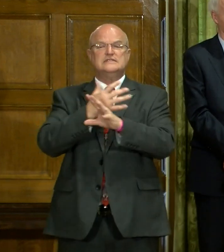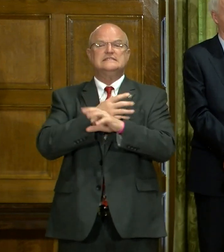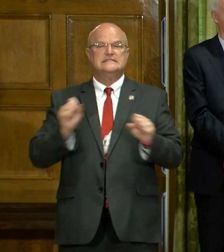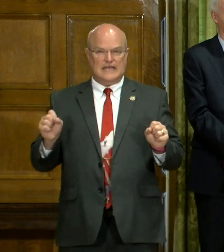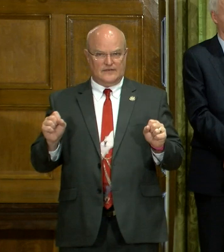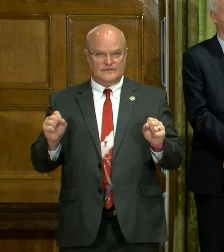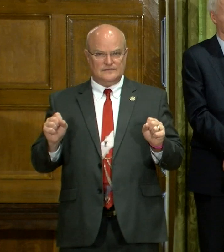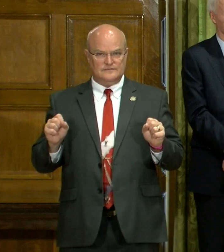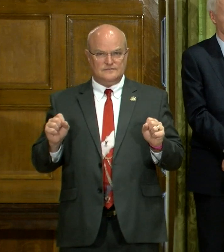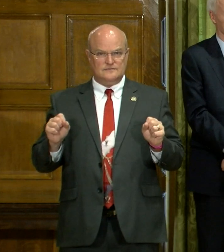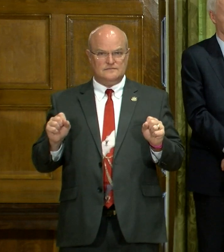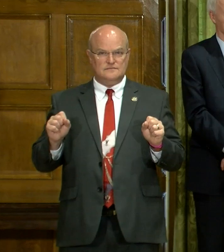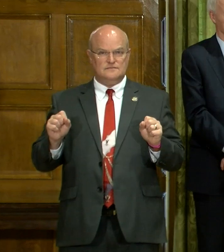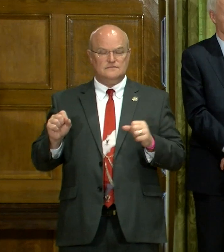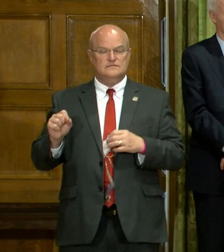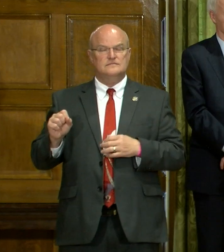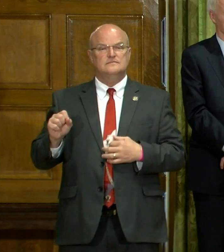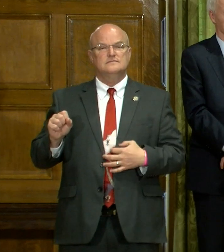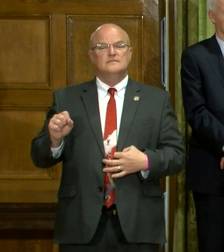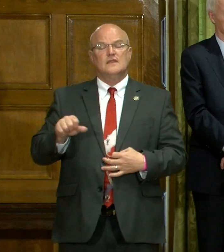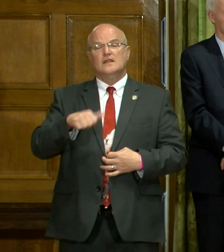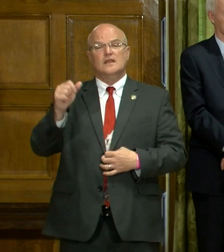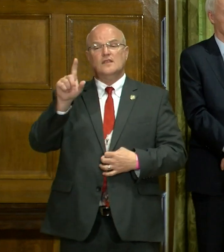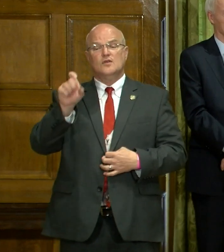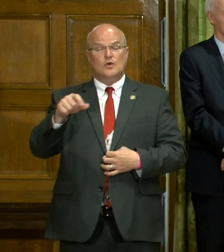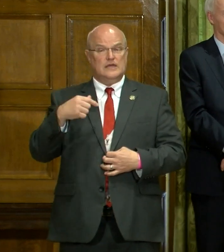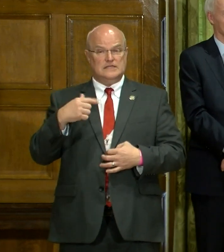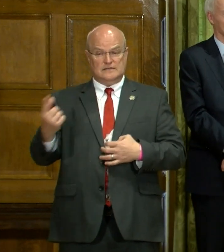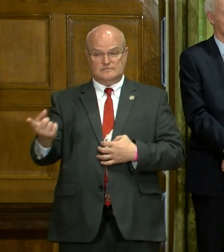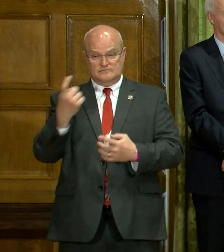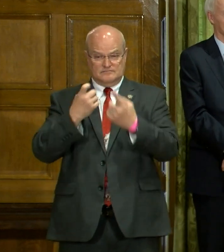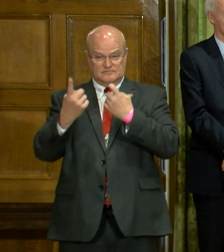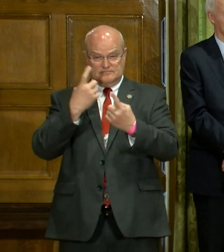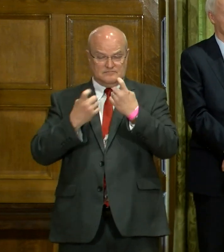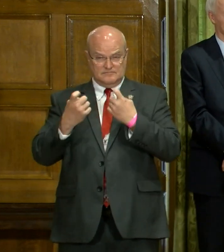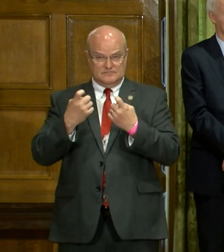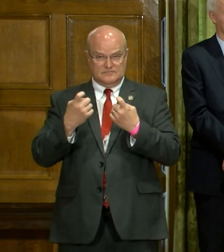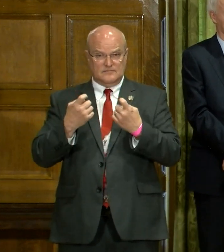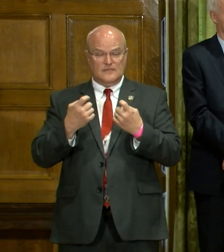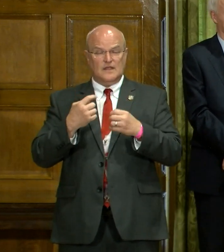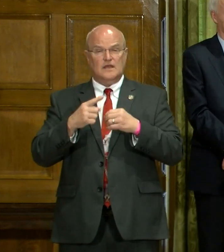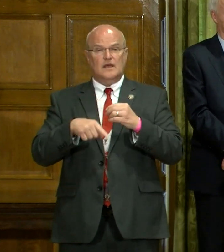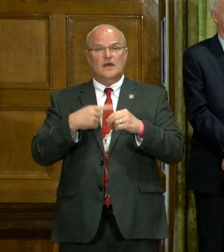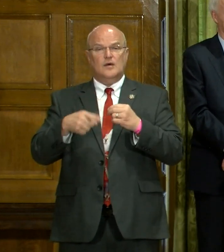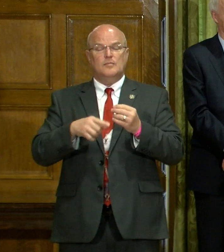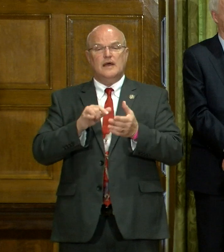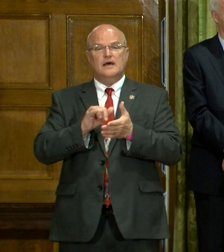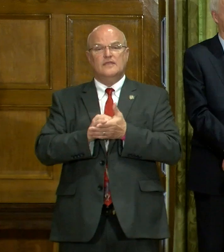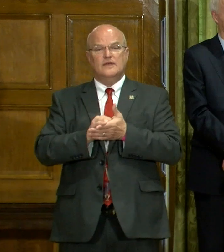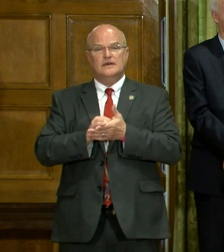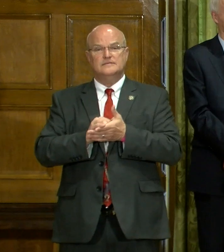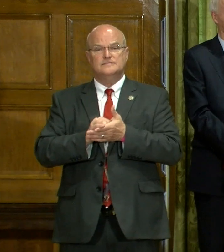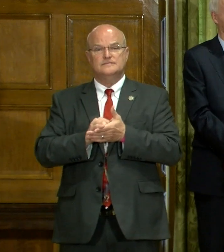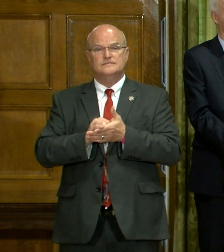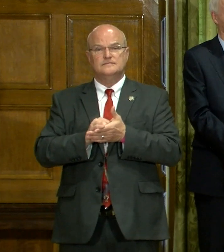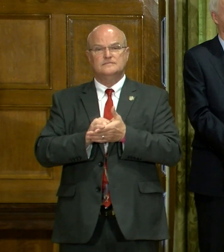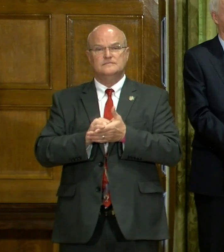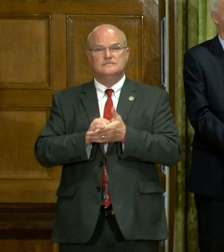safe. And another question that I've had about these